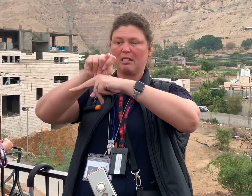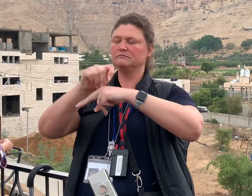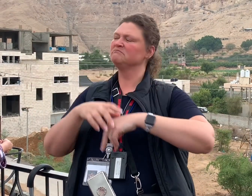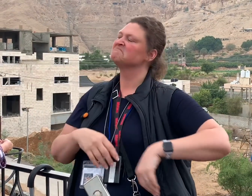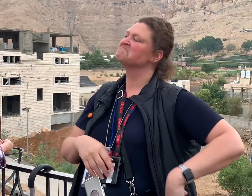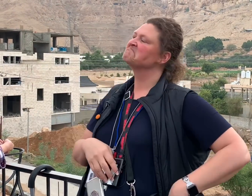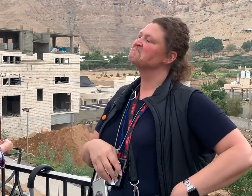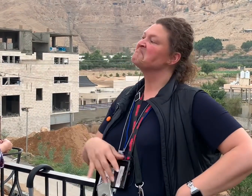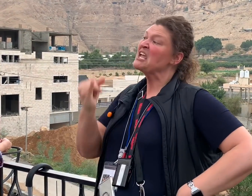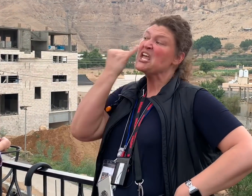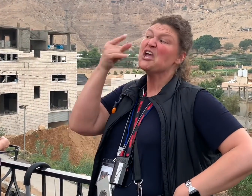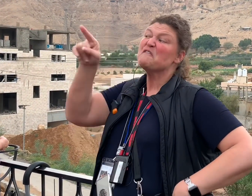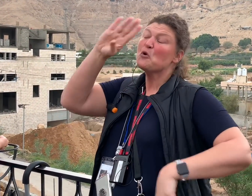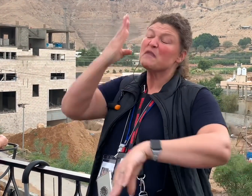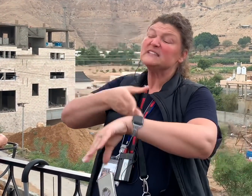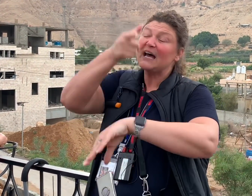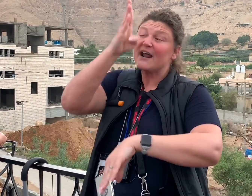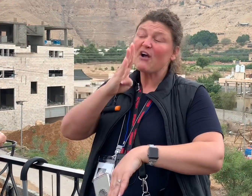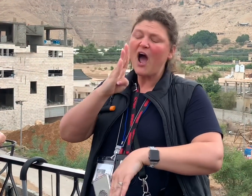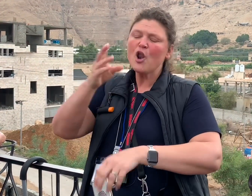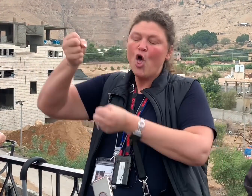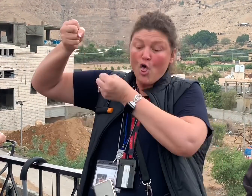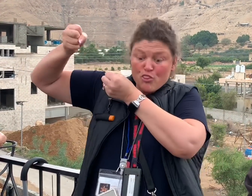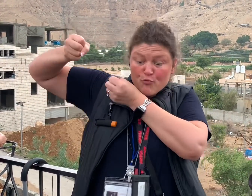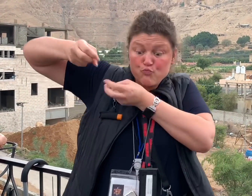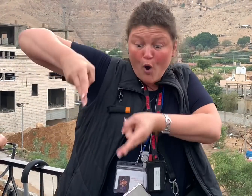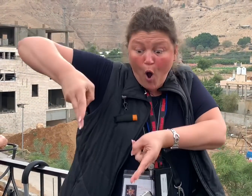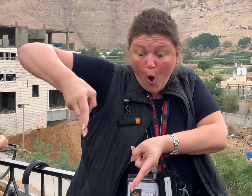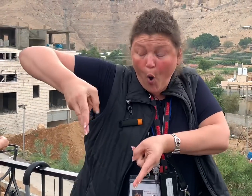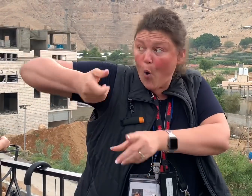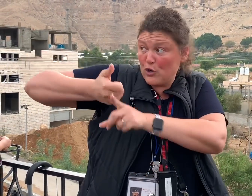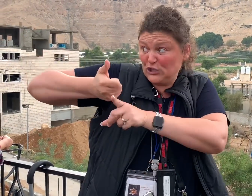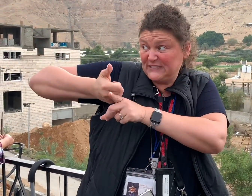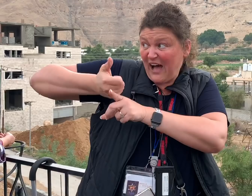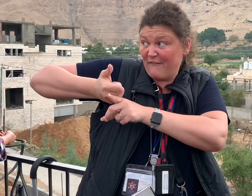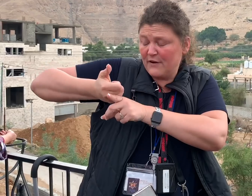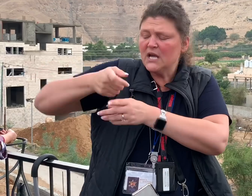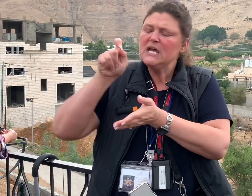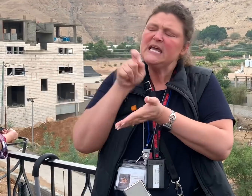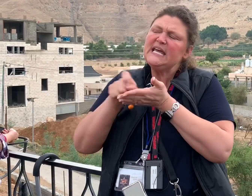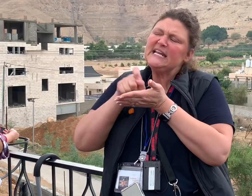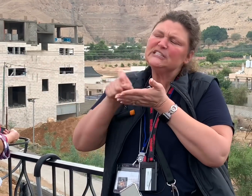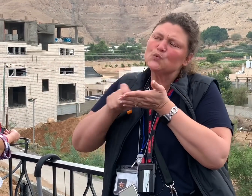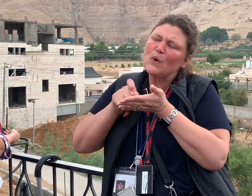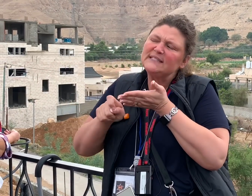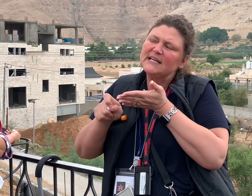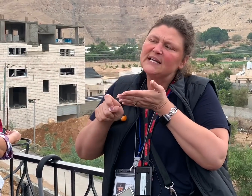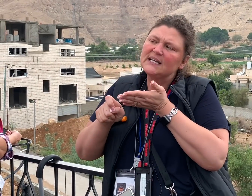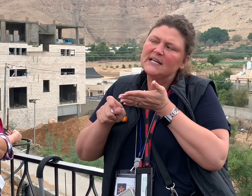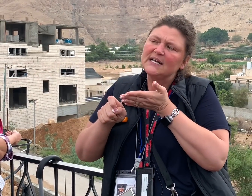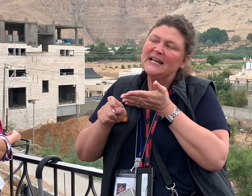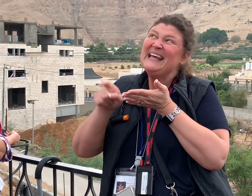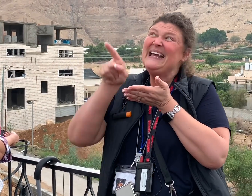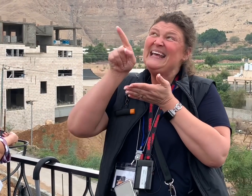you are the Son of God, throw yourself down from here, for it is written, he shall